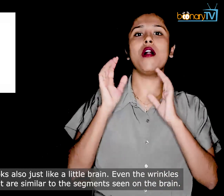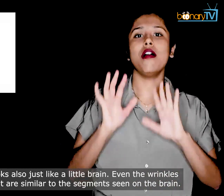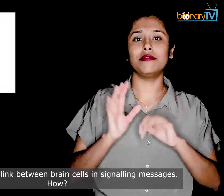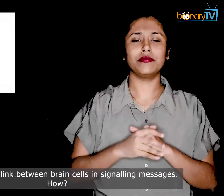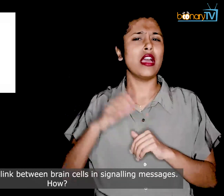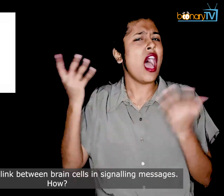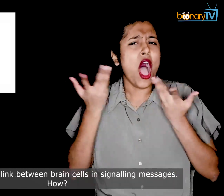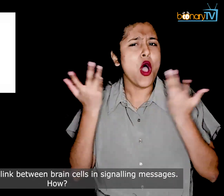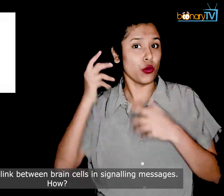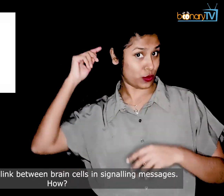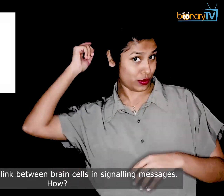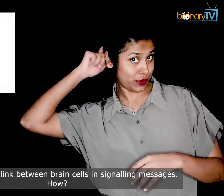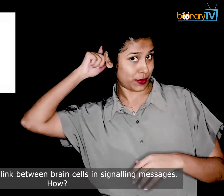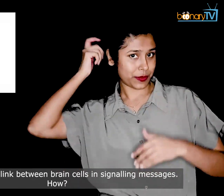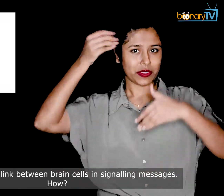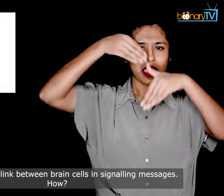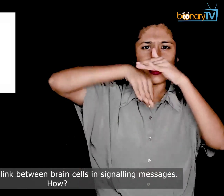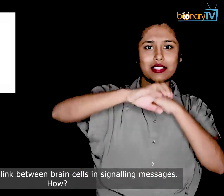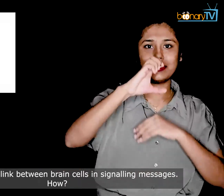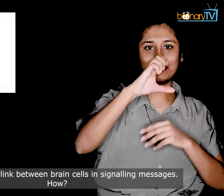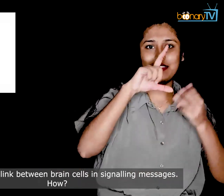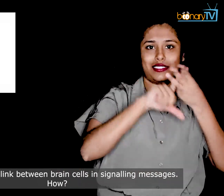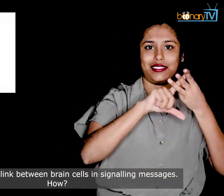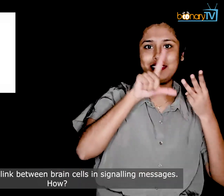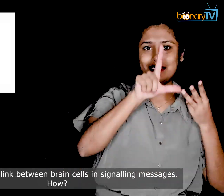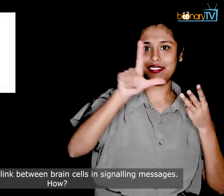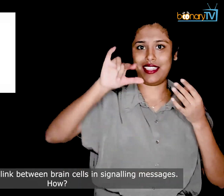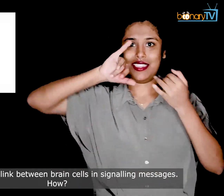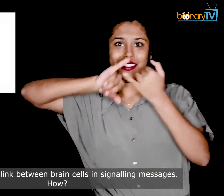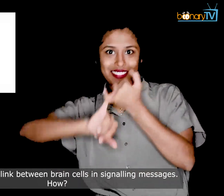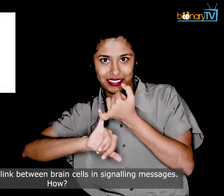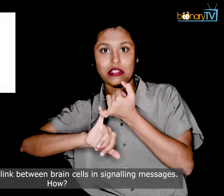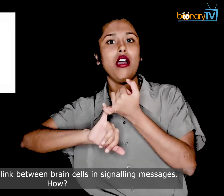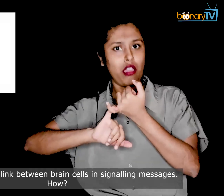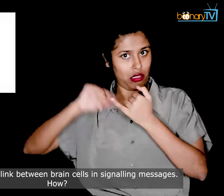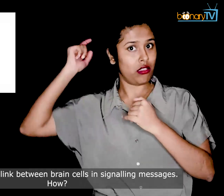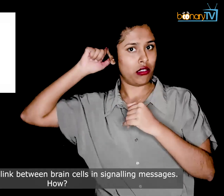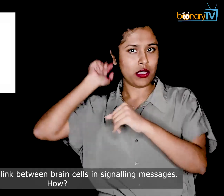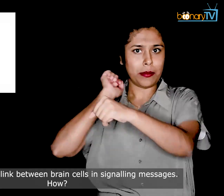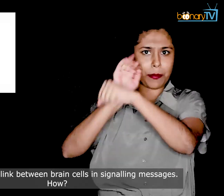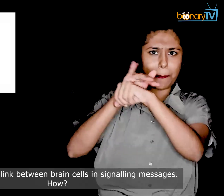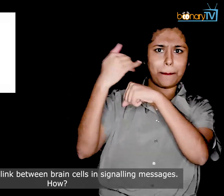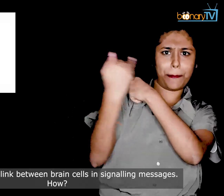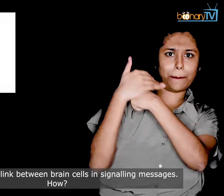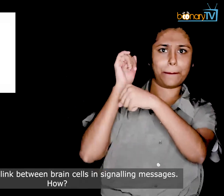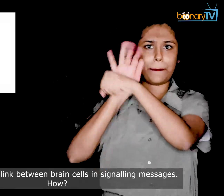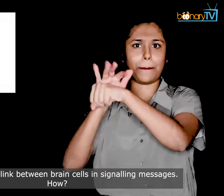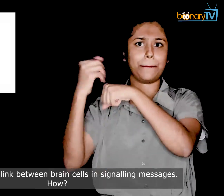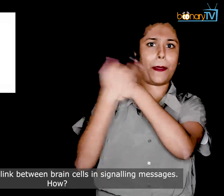it enhances the link between brain cells in signaling messages